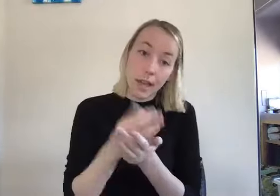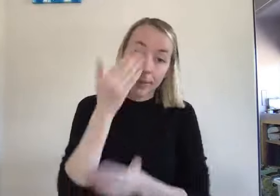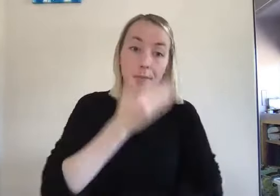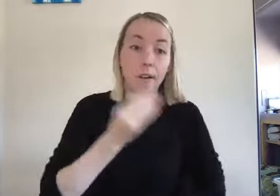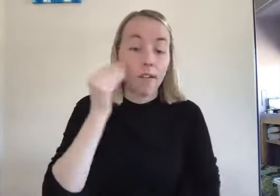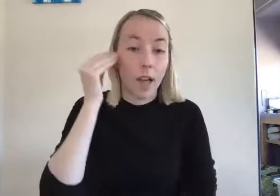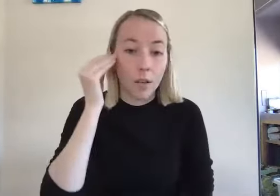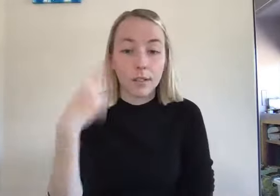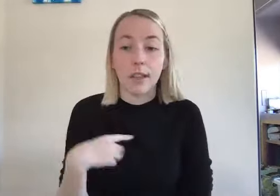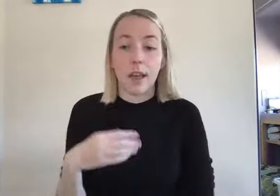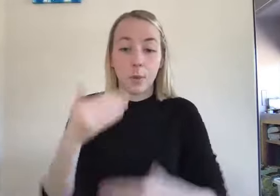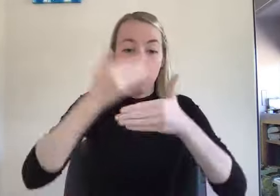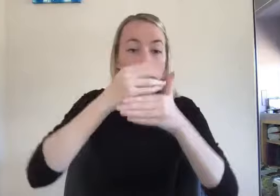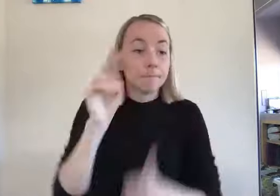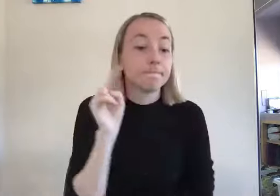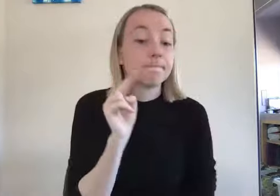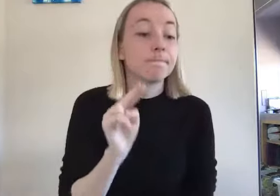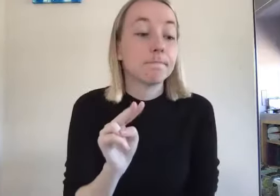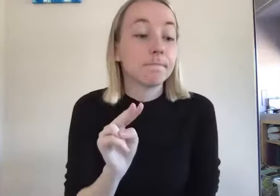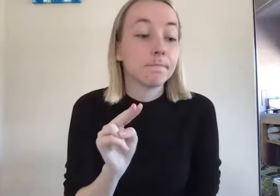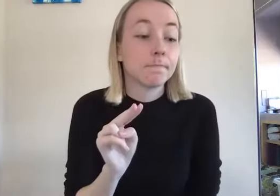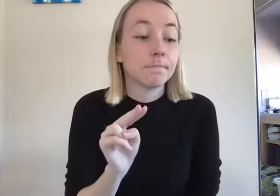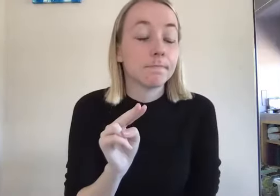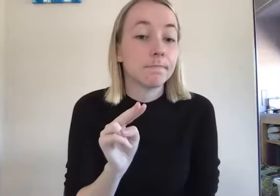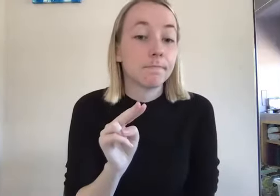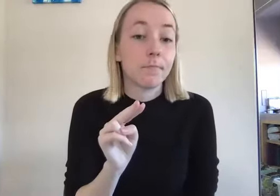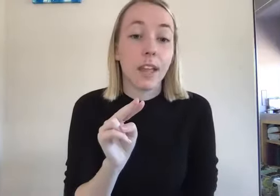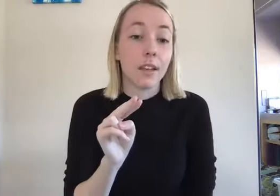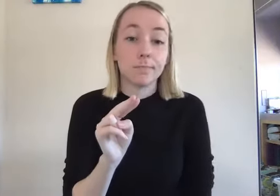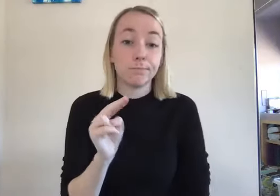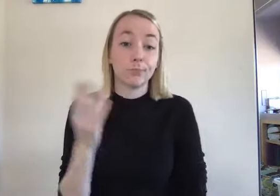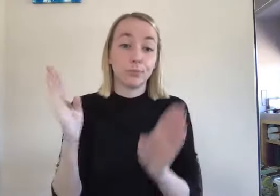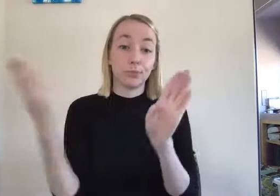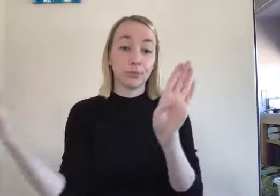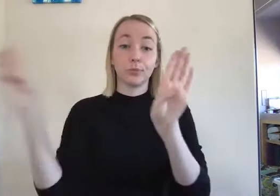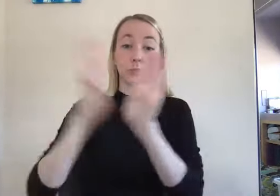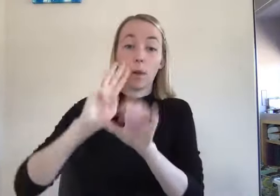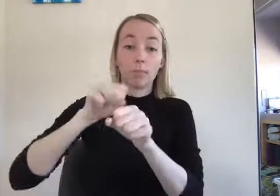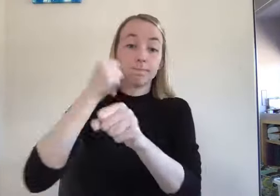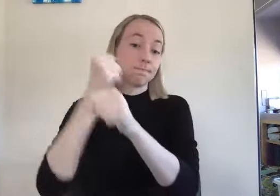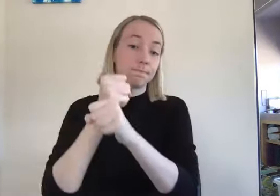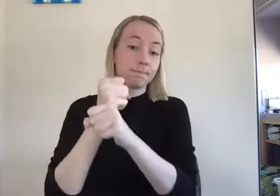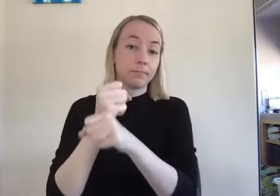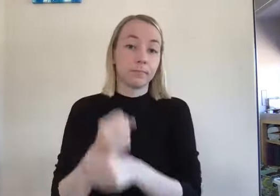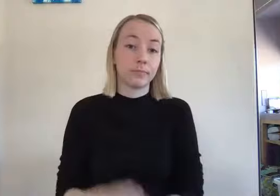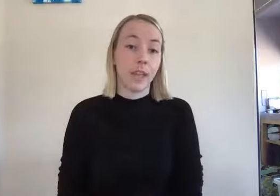passed out in the front lawn, and I looked out and I see him passed out there in the snow, and I locked the door, and I think tomorrow morning I'm going to be that